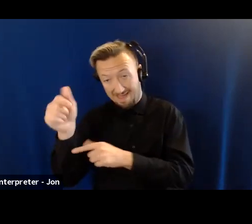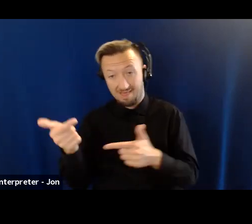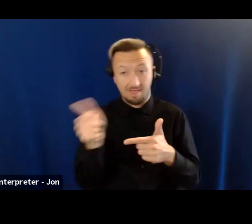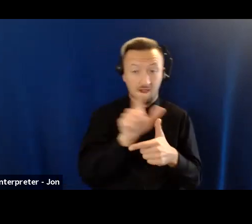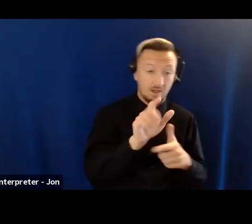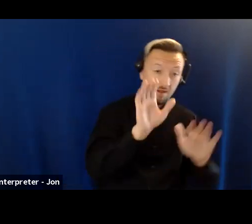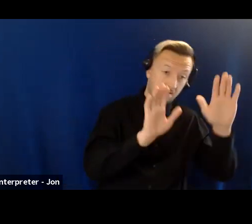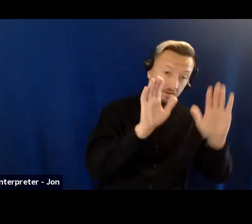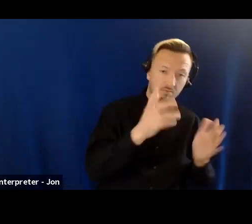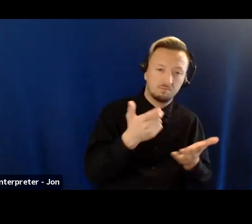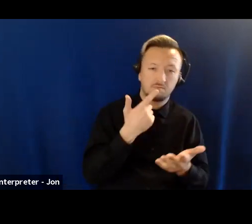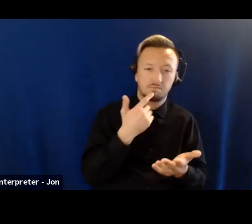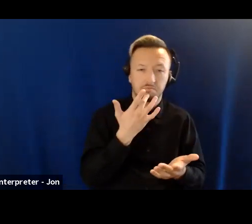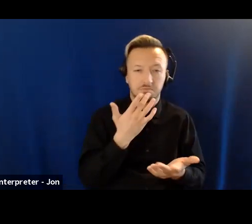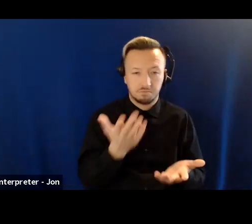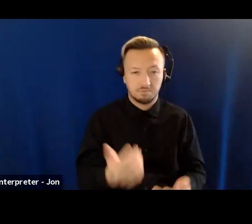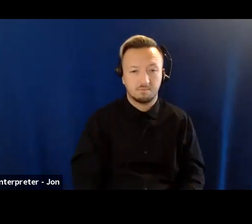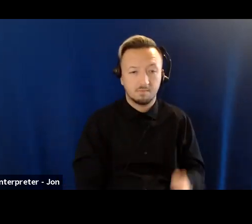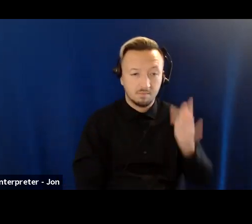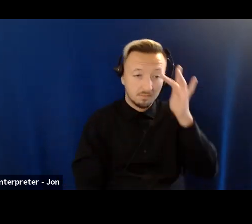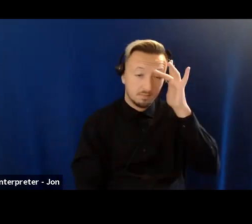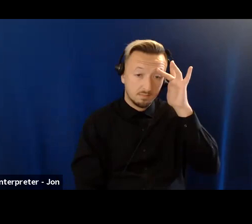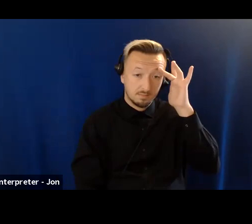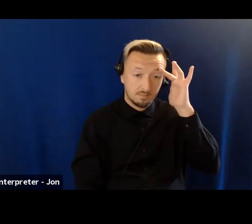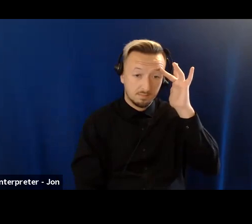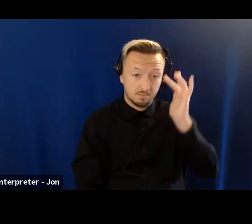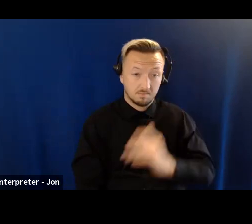raised, or what works for you guys.